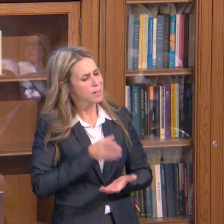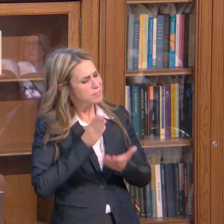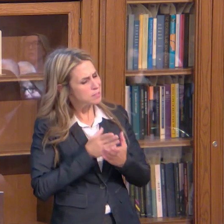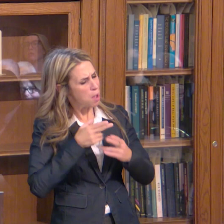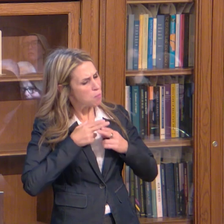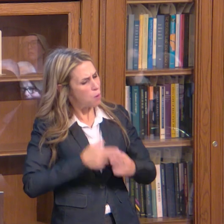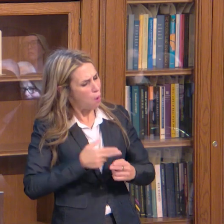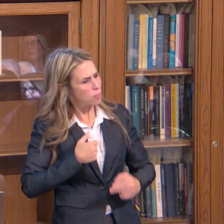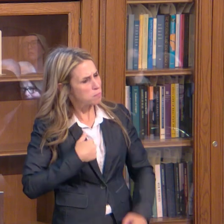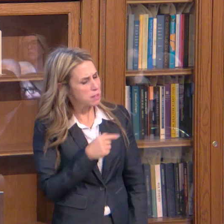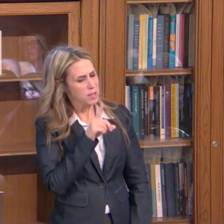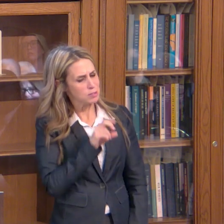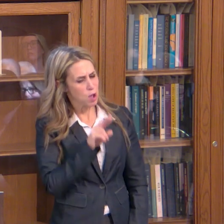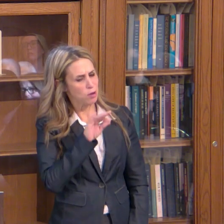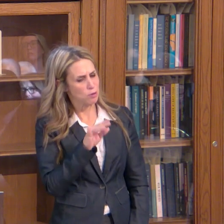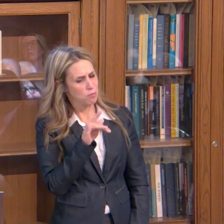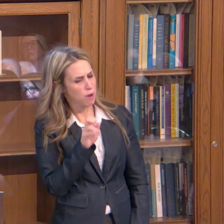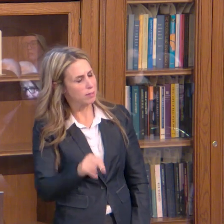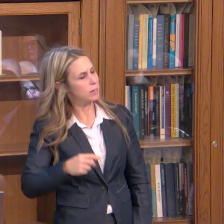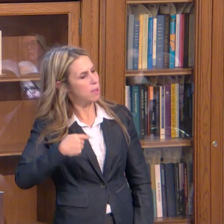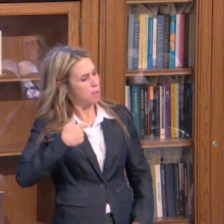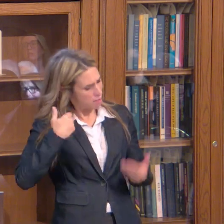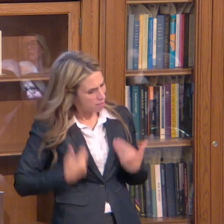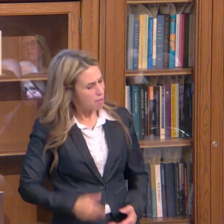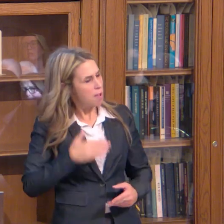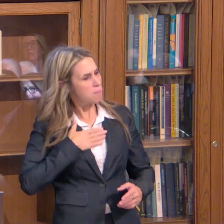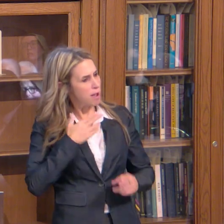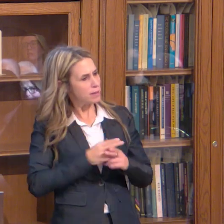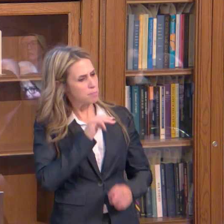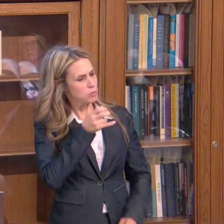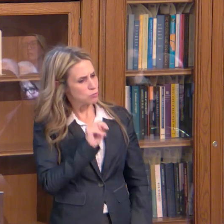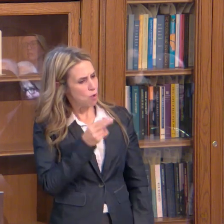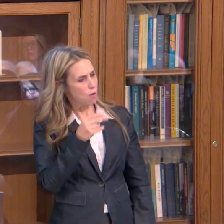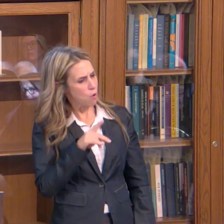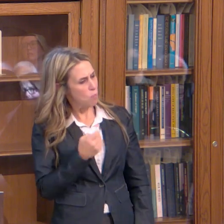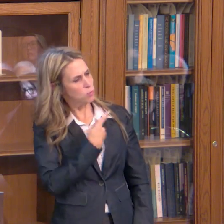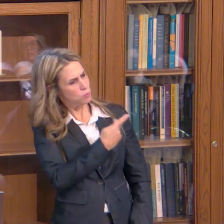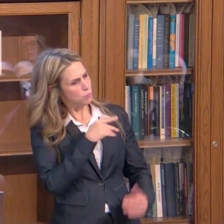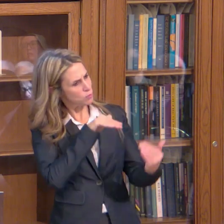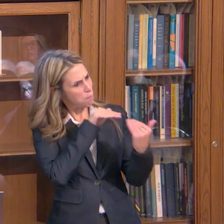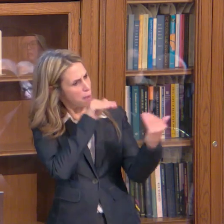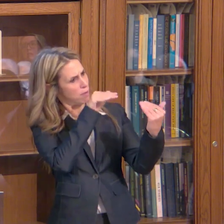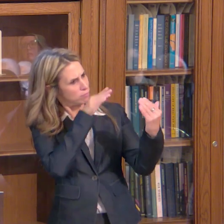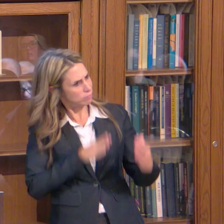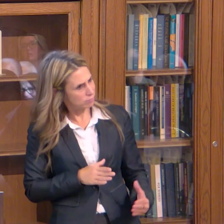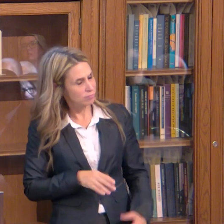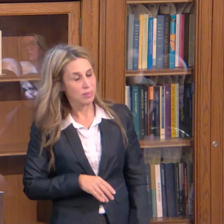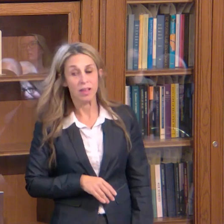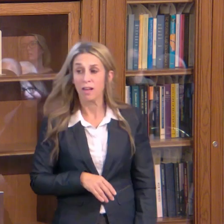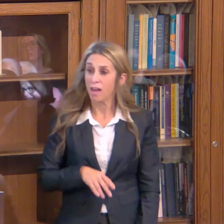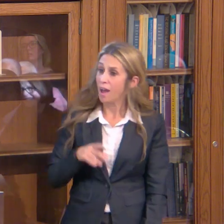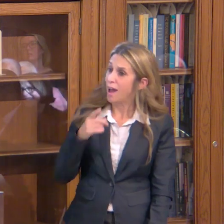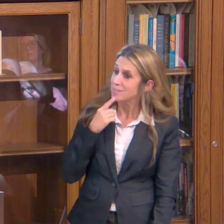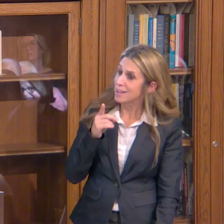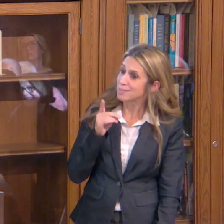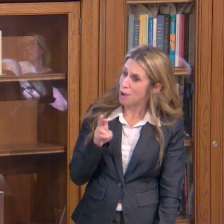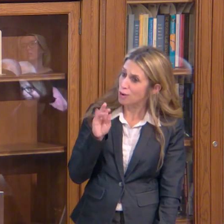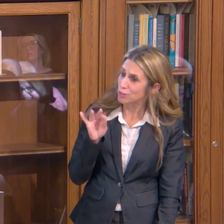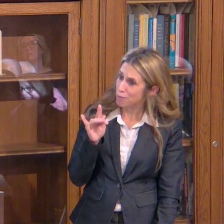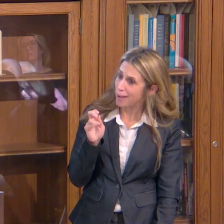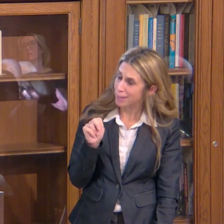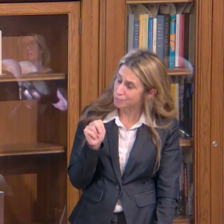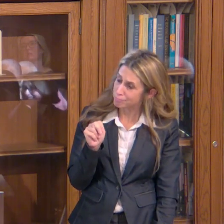me Dr Franklin I'm John hul we're colleagues and I said Dr Franklin